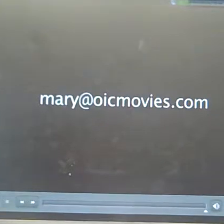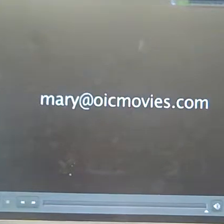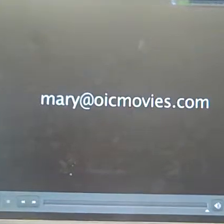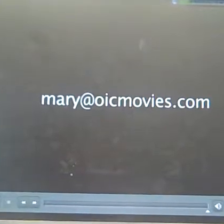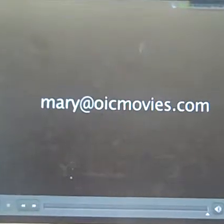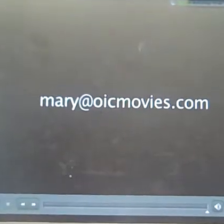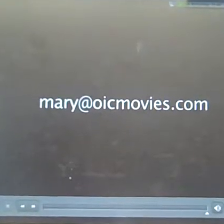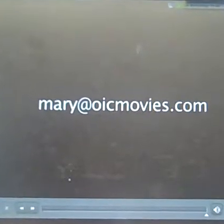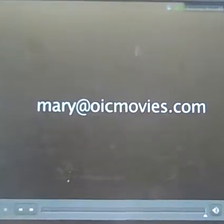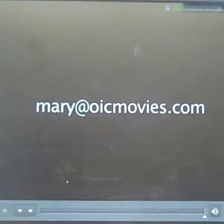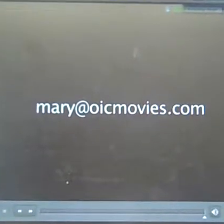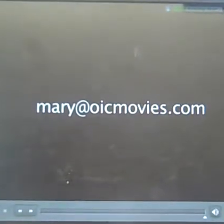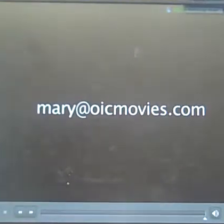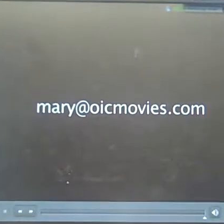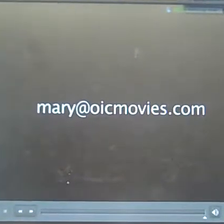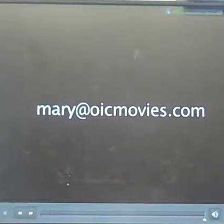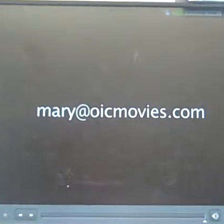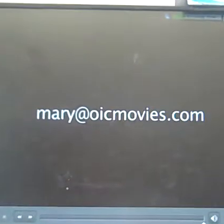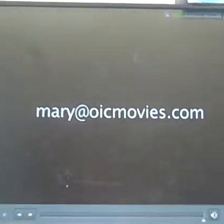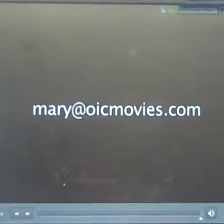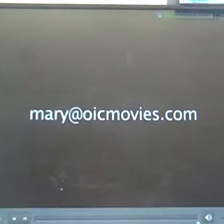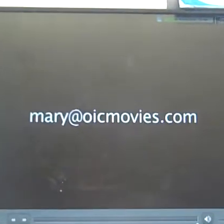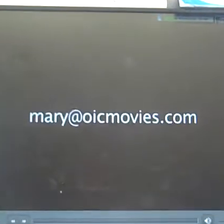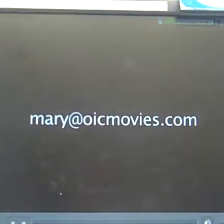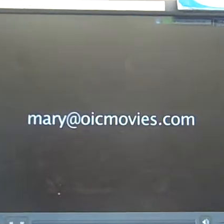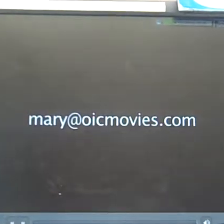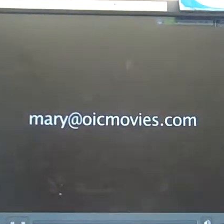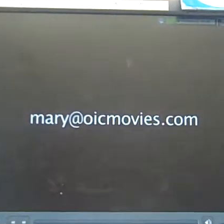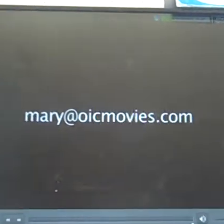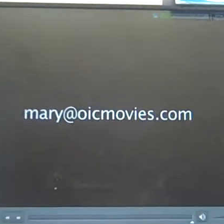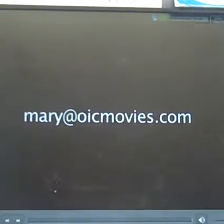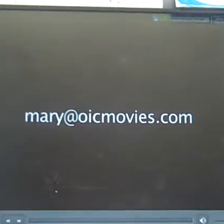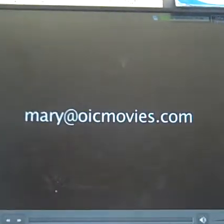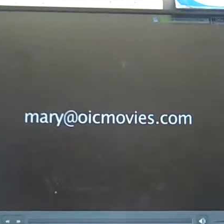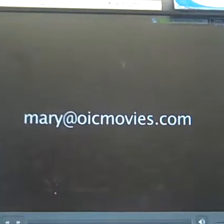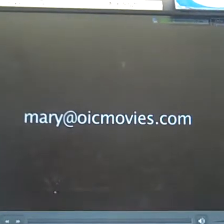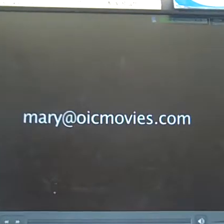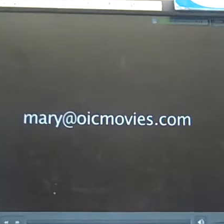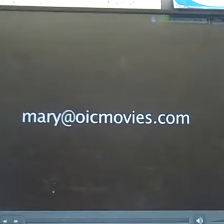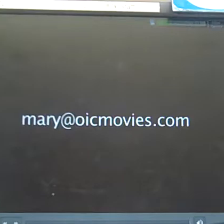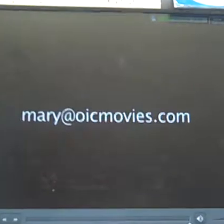maps and places and maps to get you to your destination.